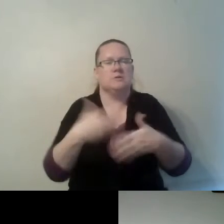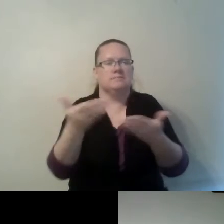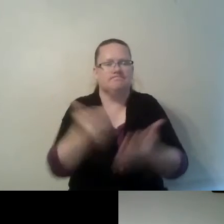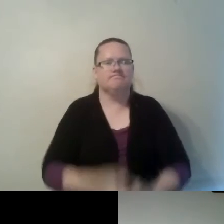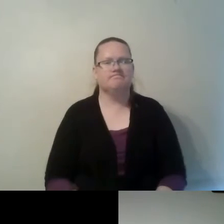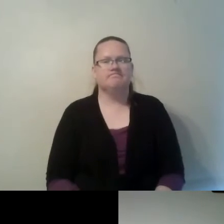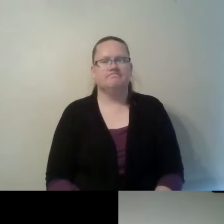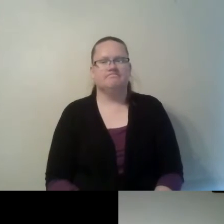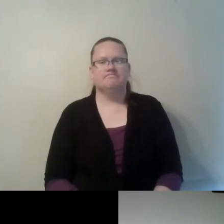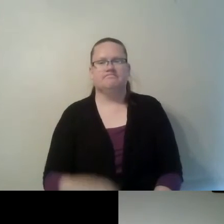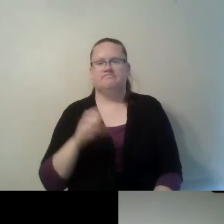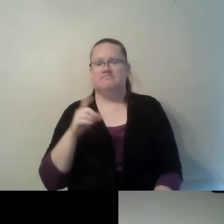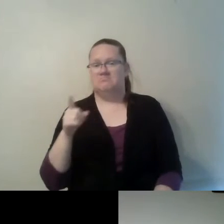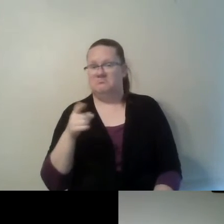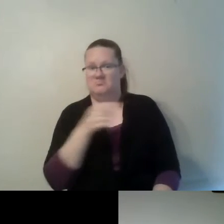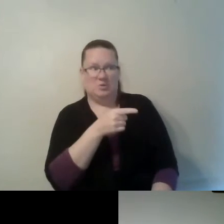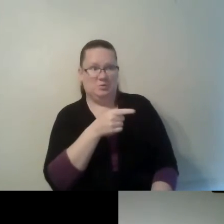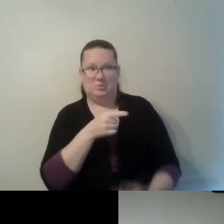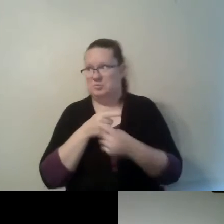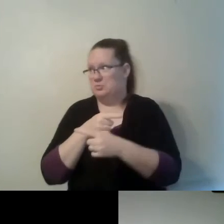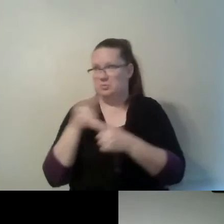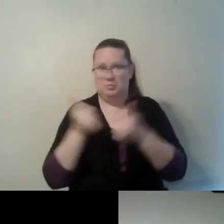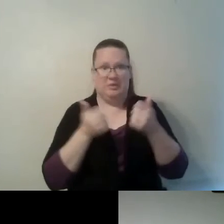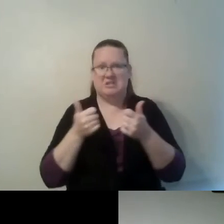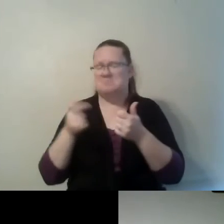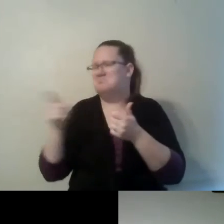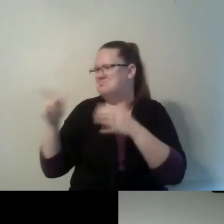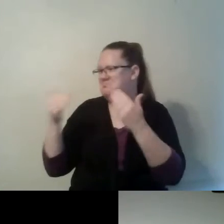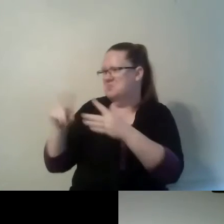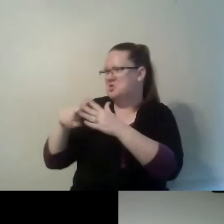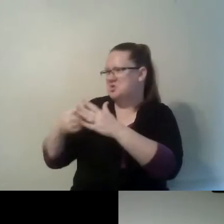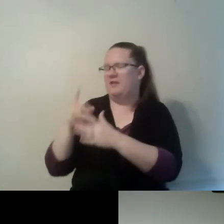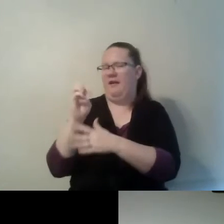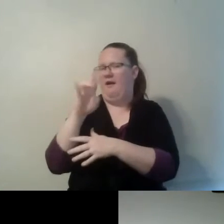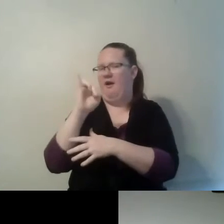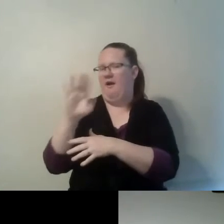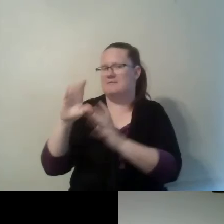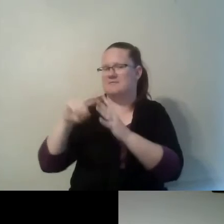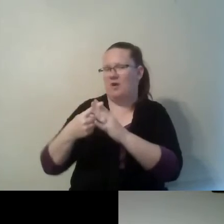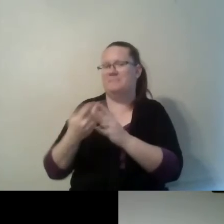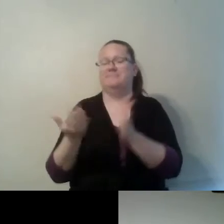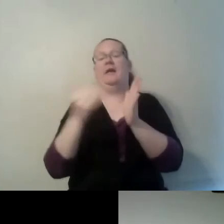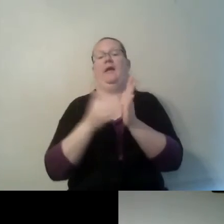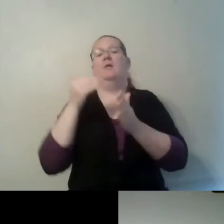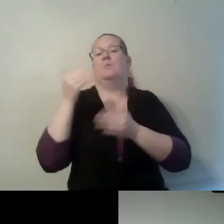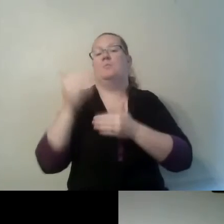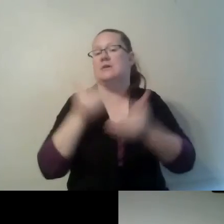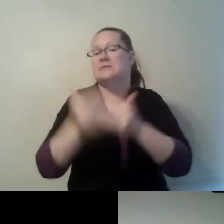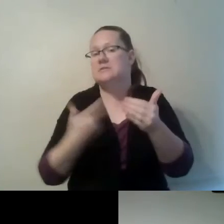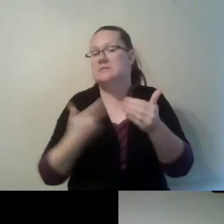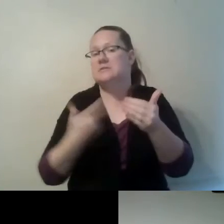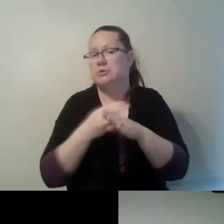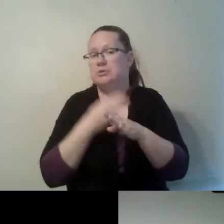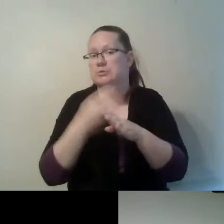Chief, you go ahead and take that, or you want me to? You can start out and then I'll tag in with you. Again, the process that we use